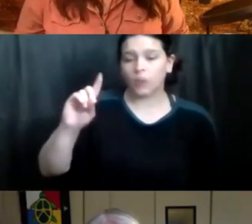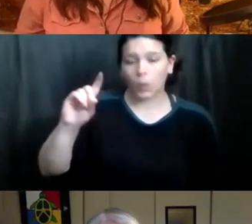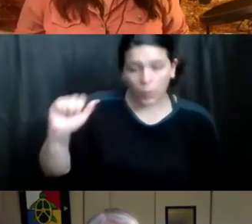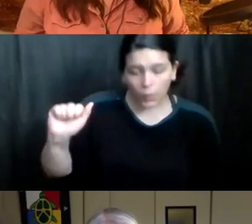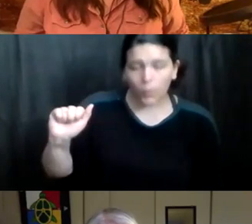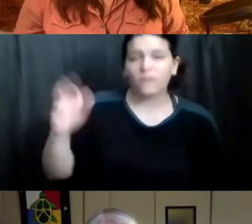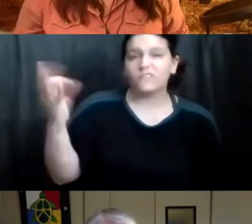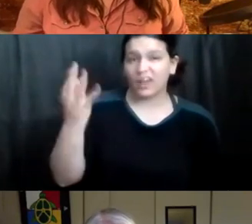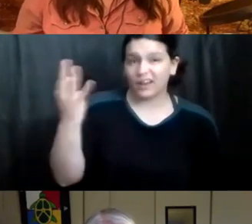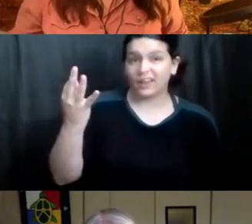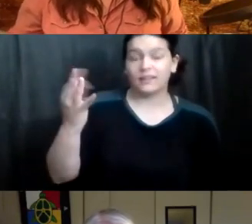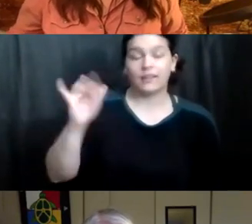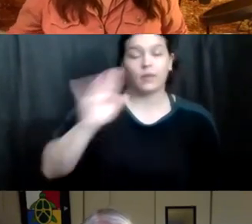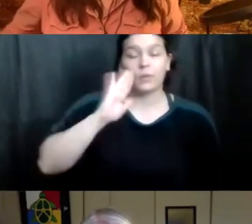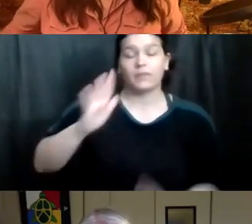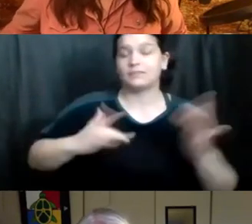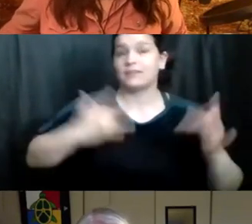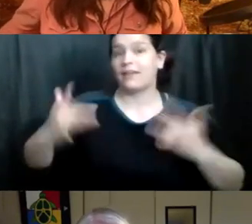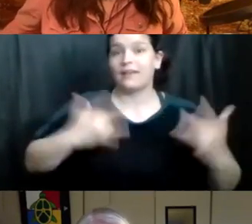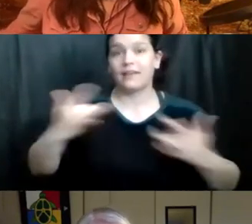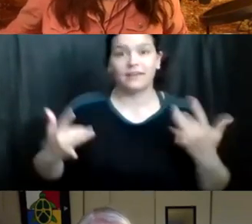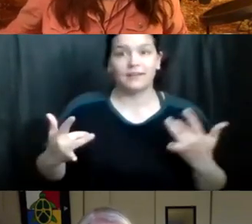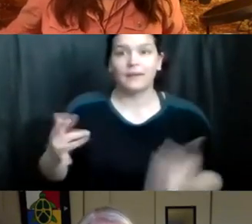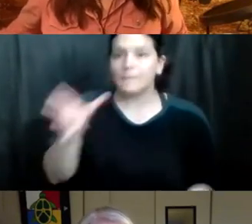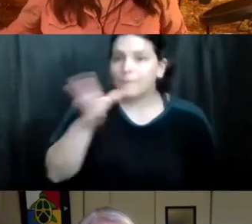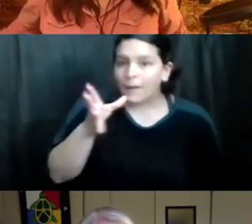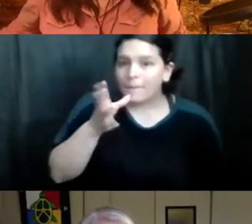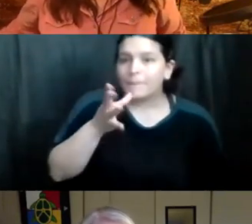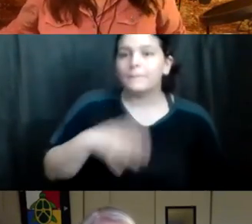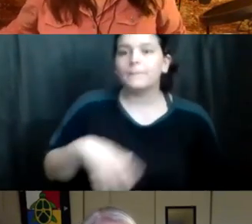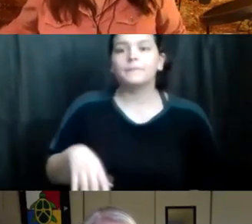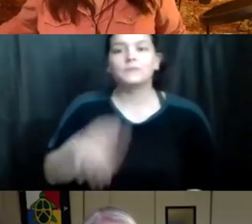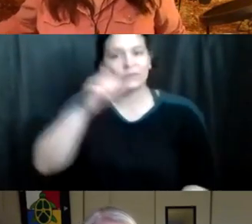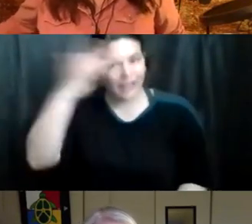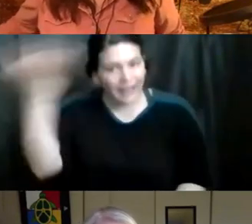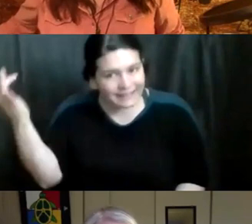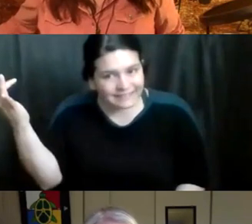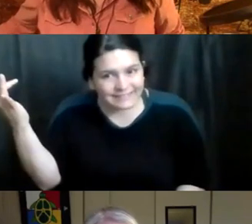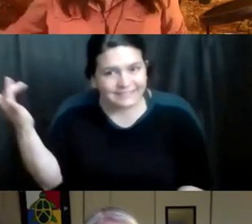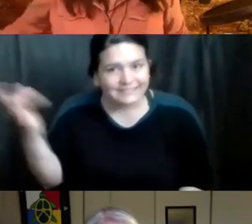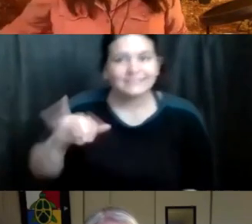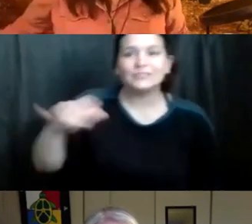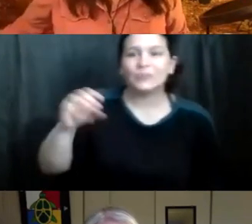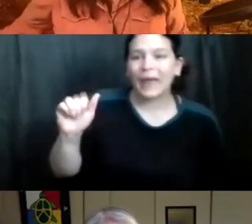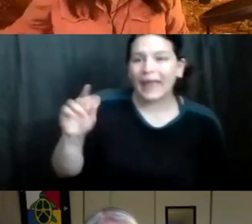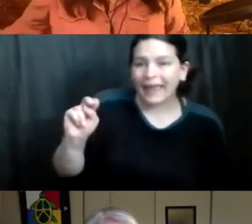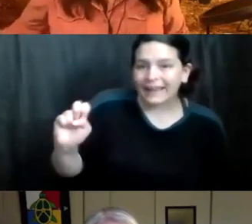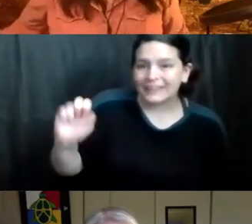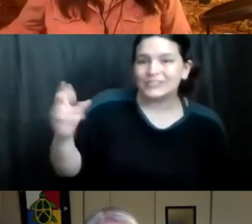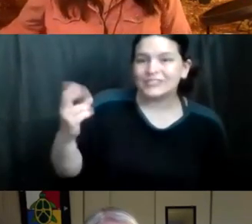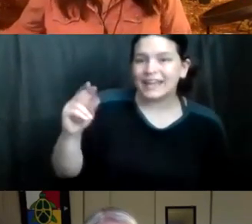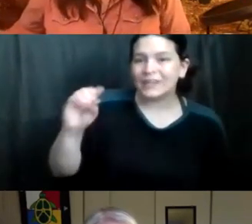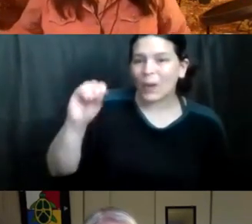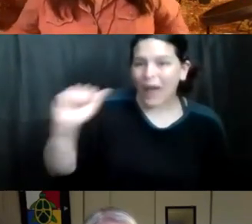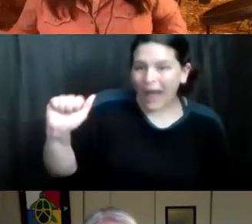yay, that's going to be exciting. Mom, Harry, don't forget Joanne Shenandoah Friday night.